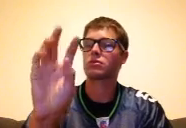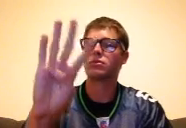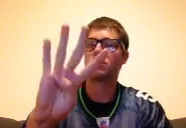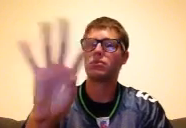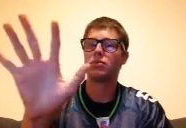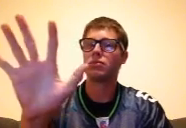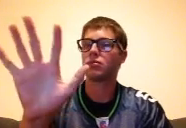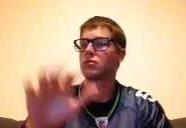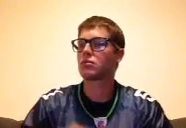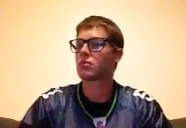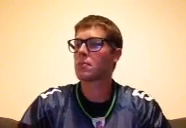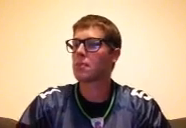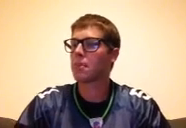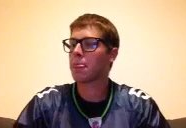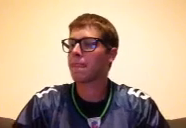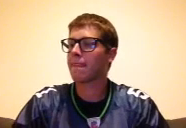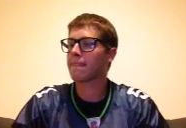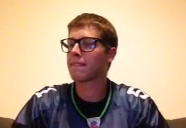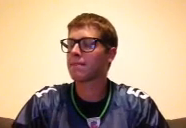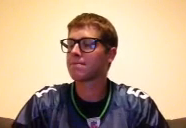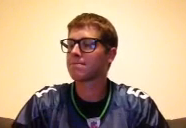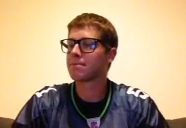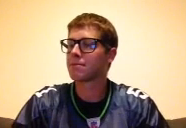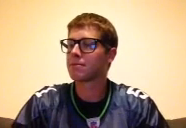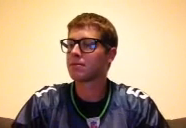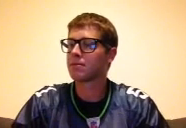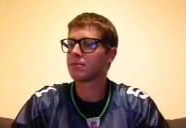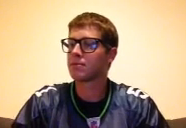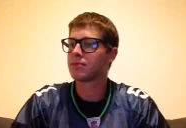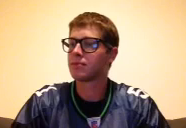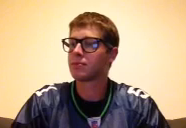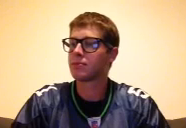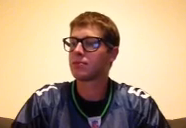yeah, I mean, still missed that one, but should have been in that position.